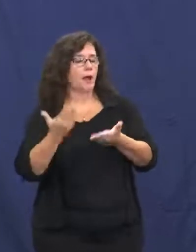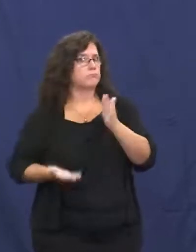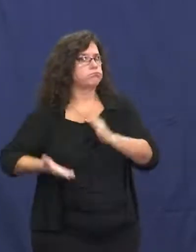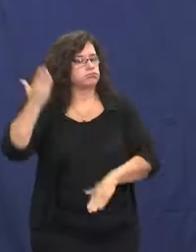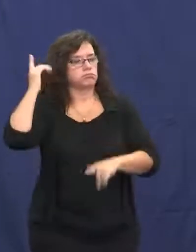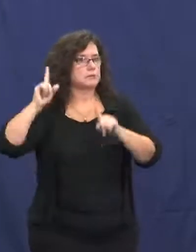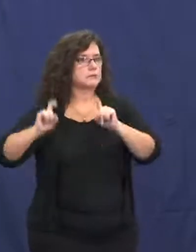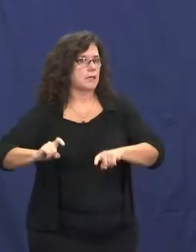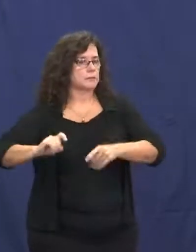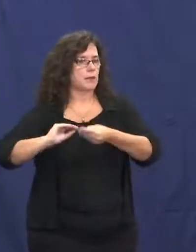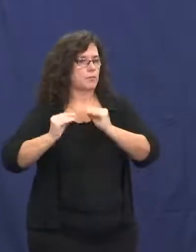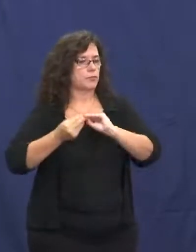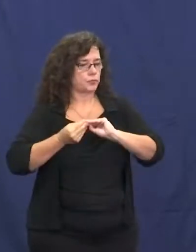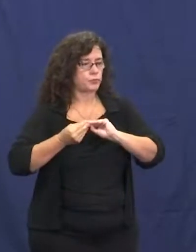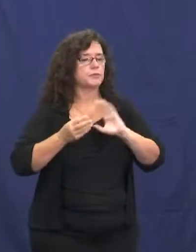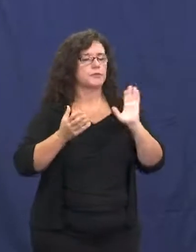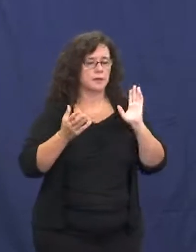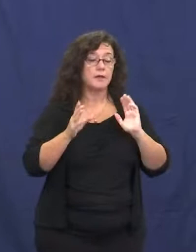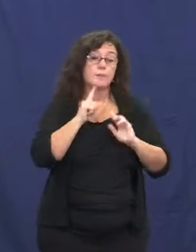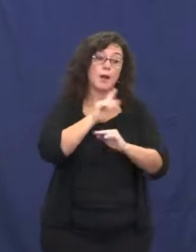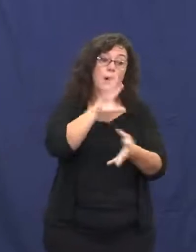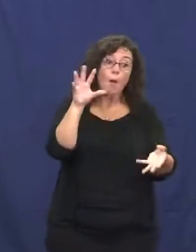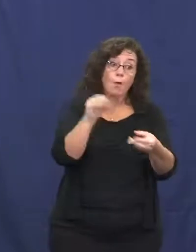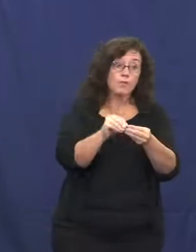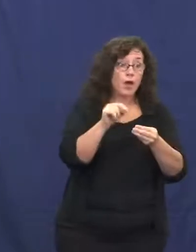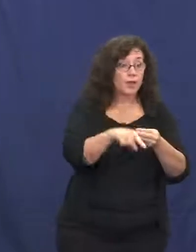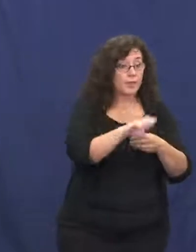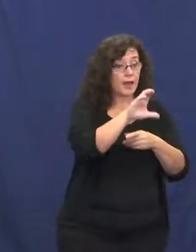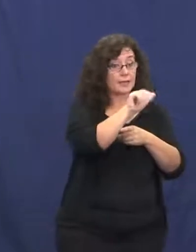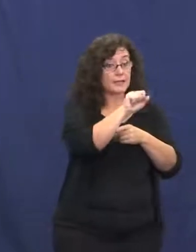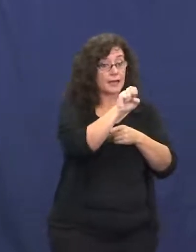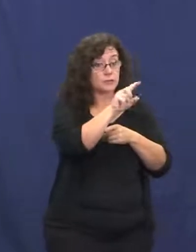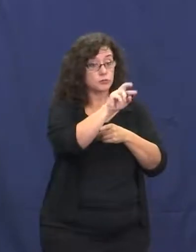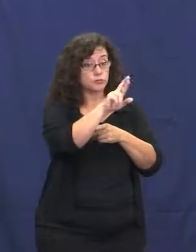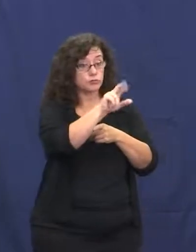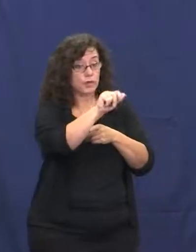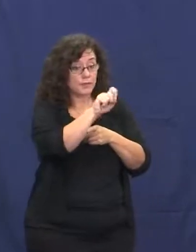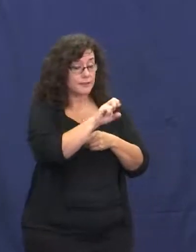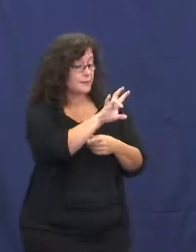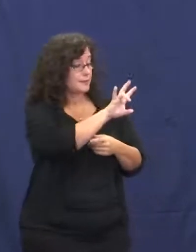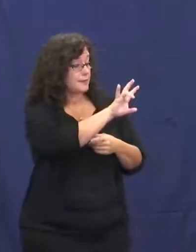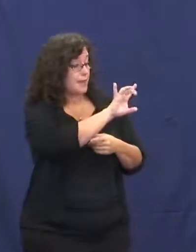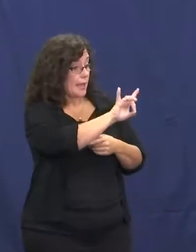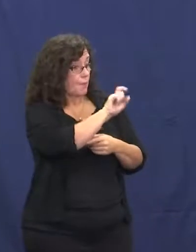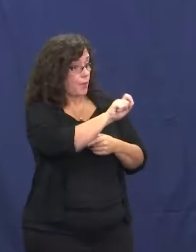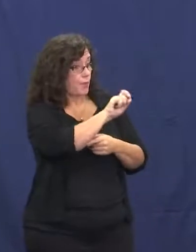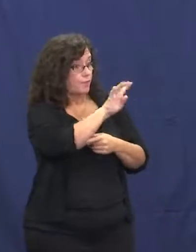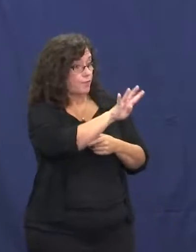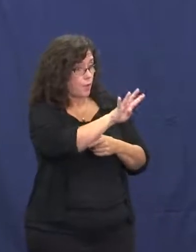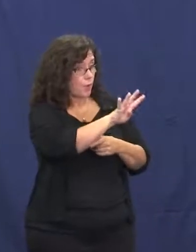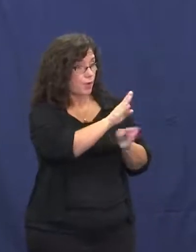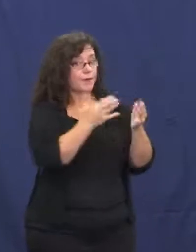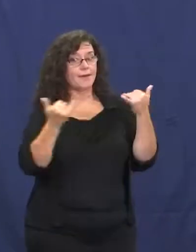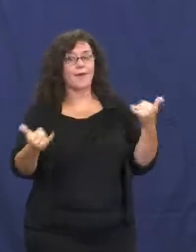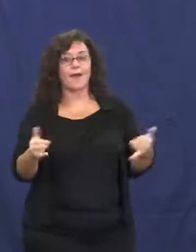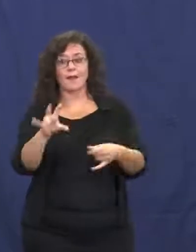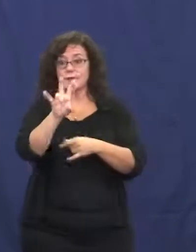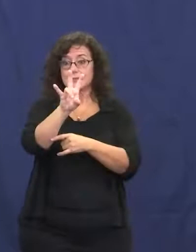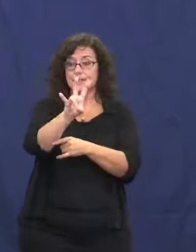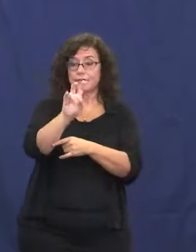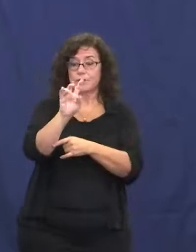but comparing the overall case rate last week at 8.4 to 7.4 is great progress, and so we